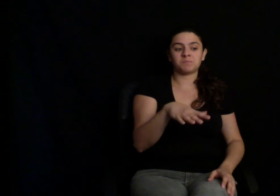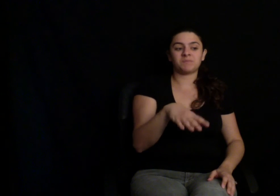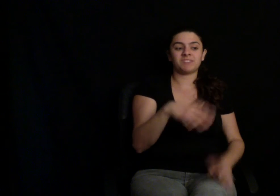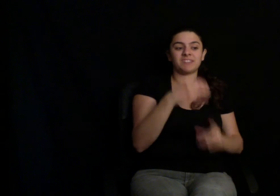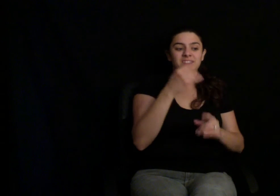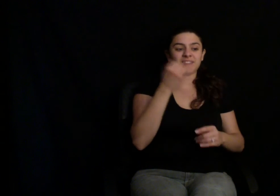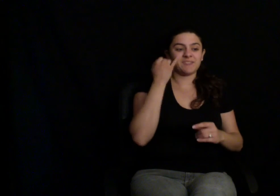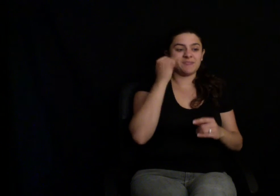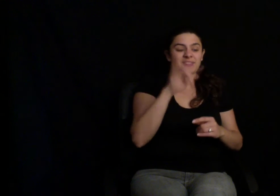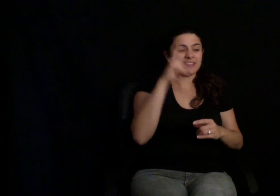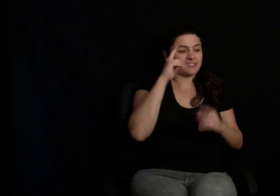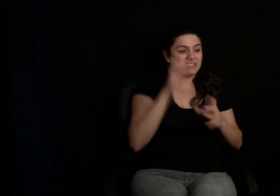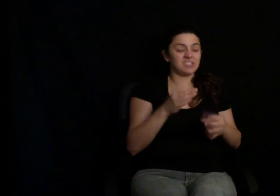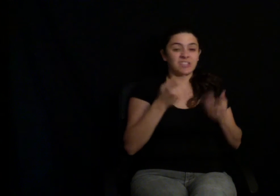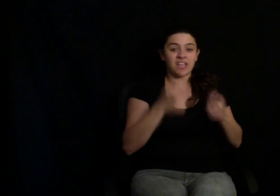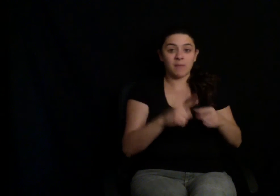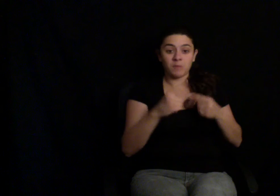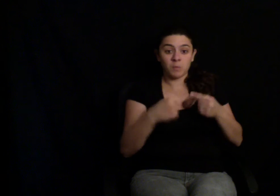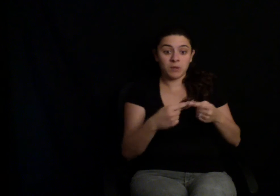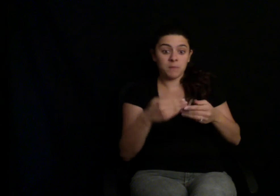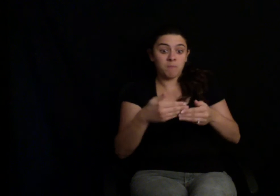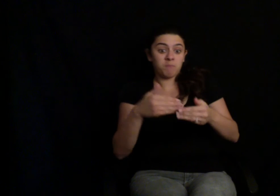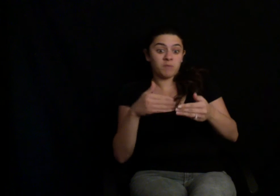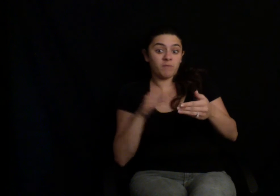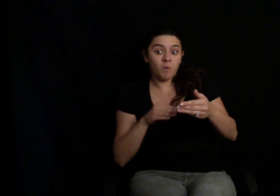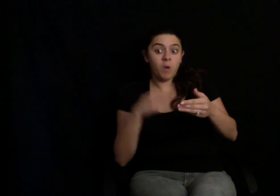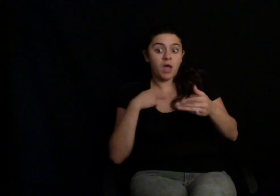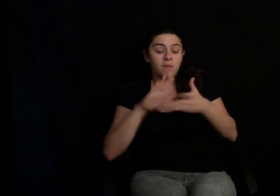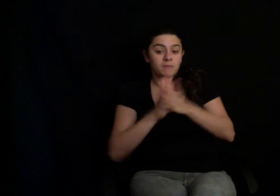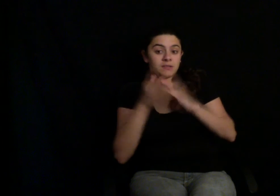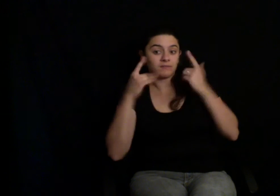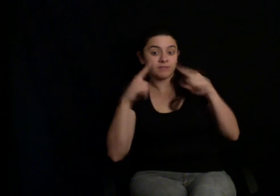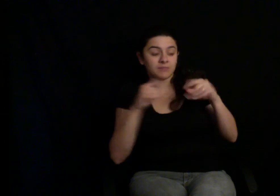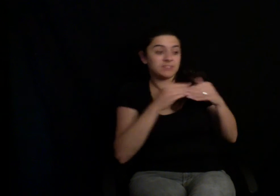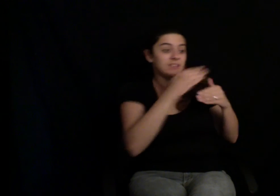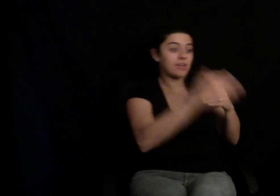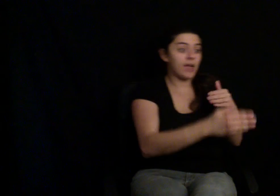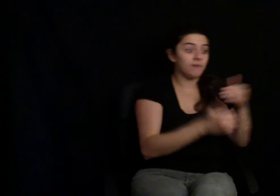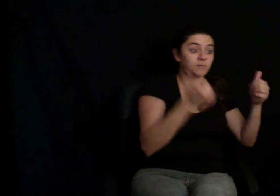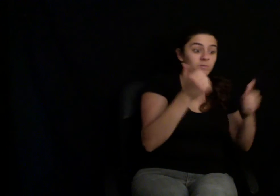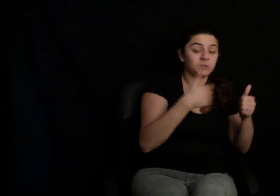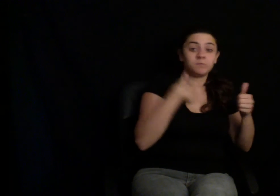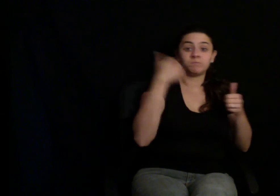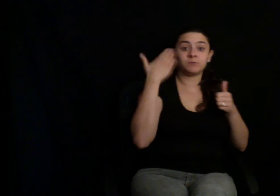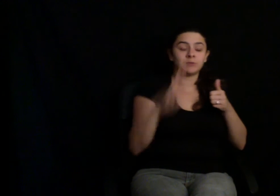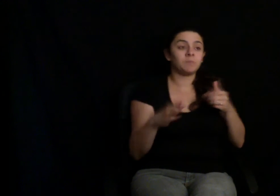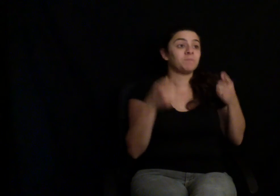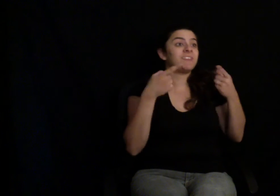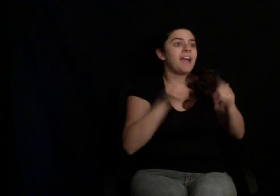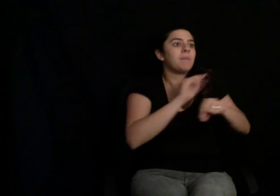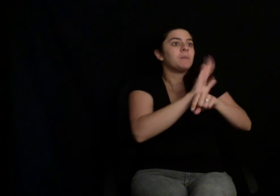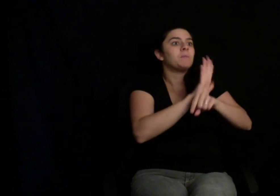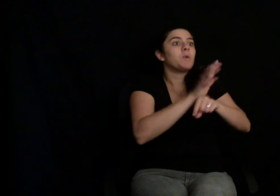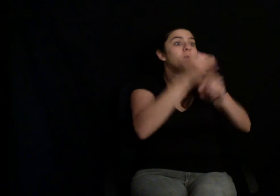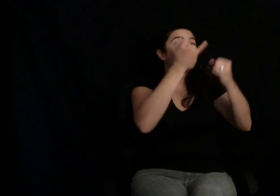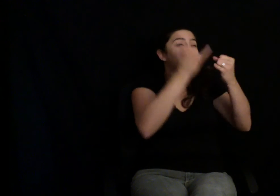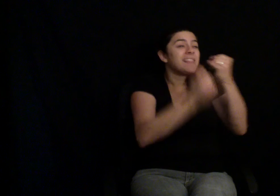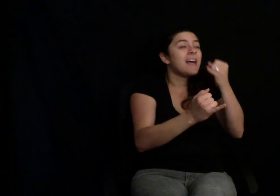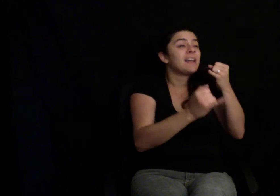Onlooker incident or afterwards, but they ultimately cut that part from the movie. But oh well, it was a fun ride. Getting